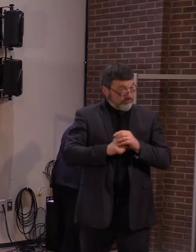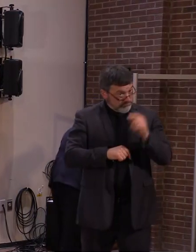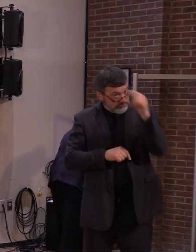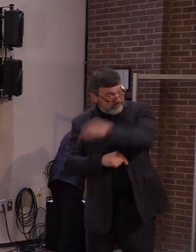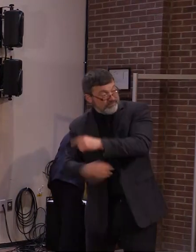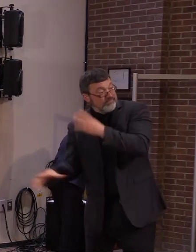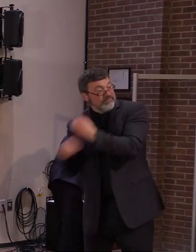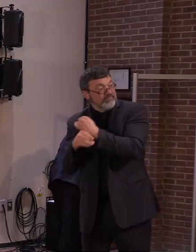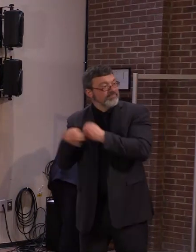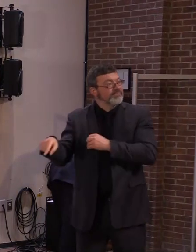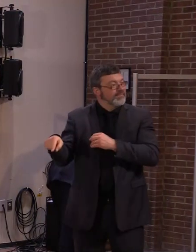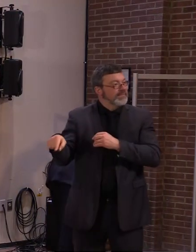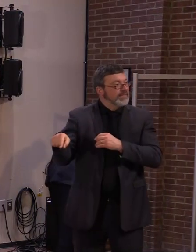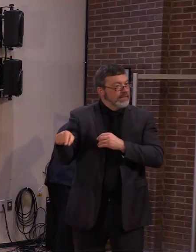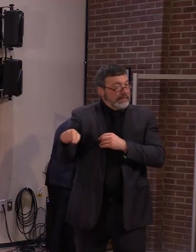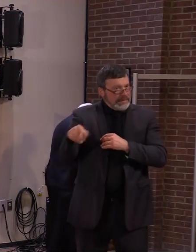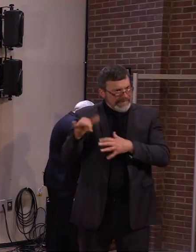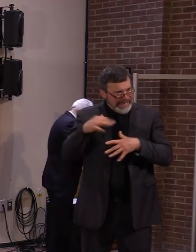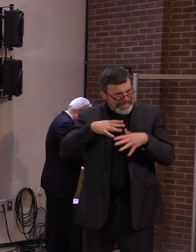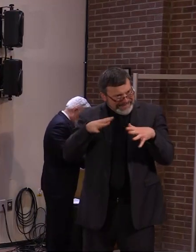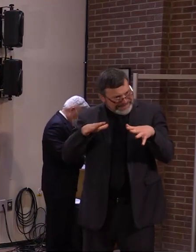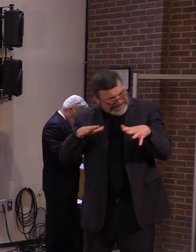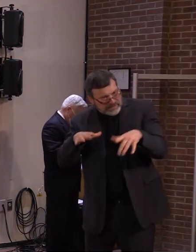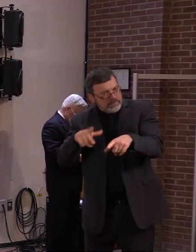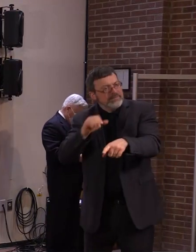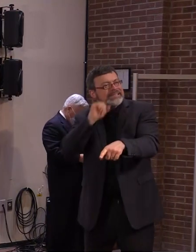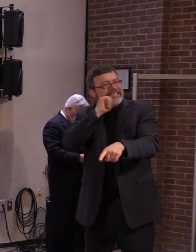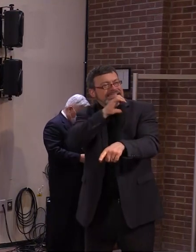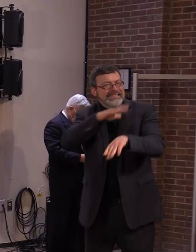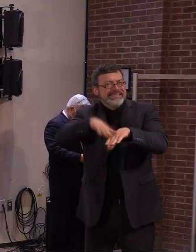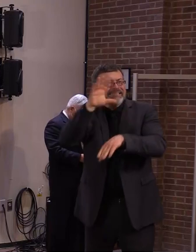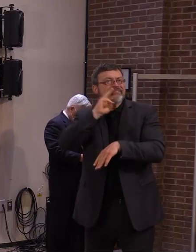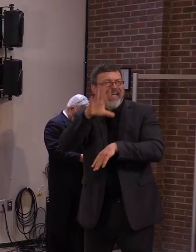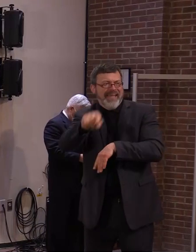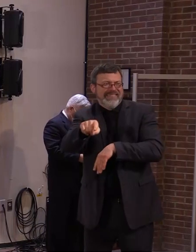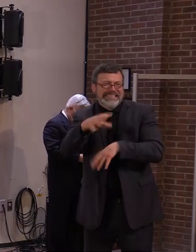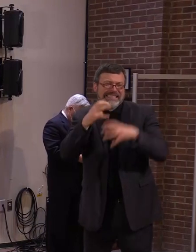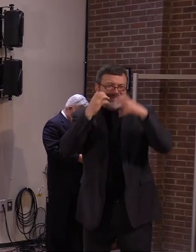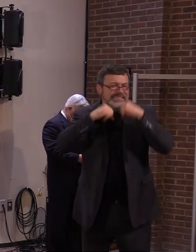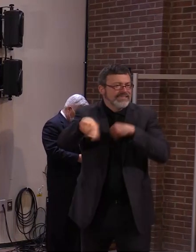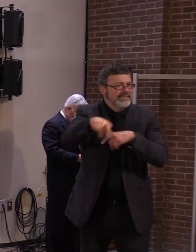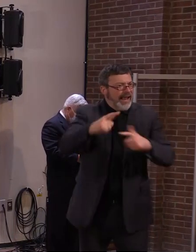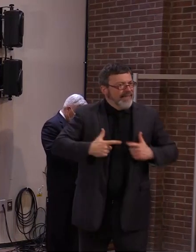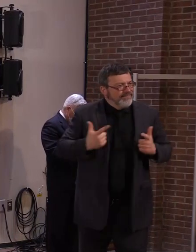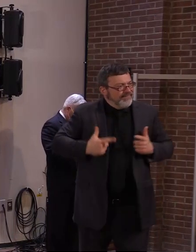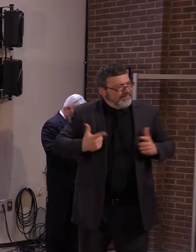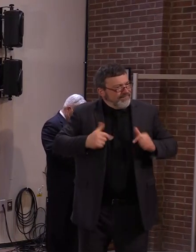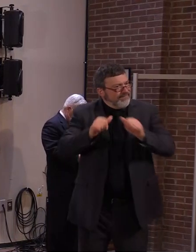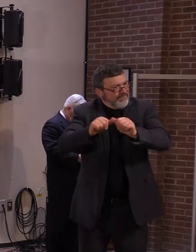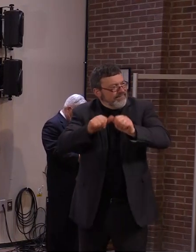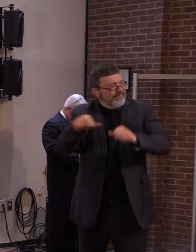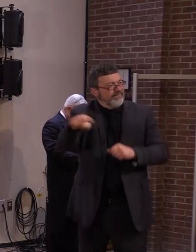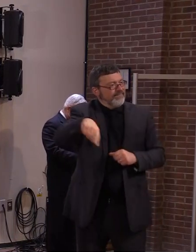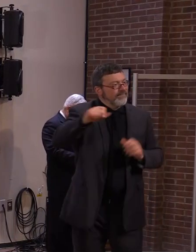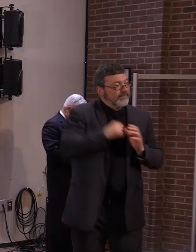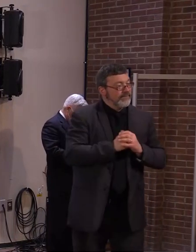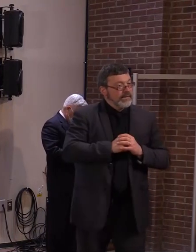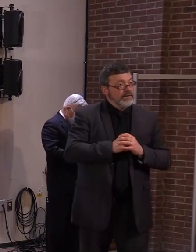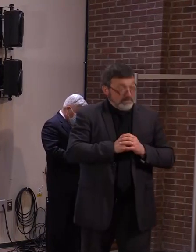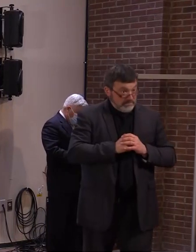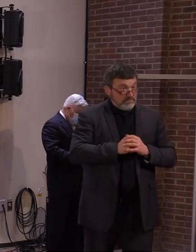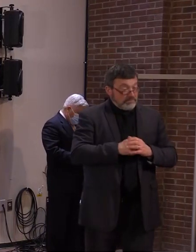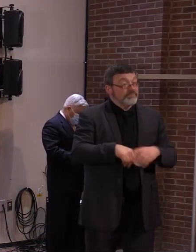to COVID. So during the current Delta surge, you must not consider yourself fully